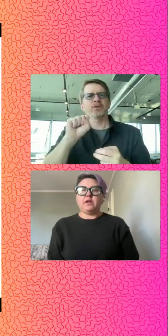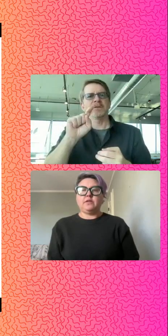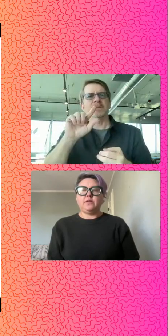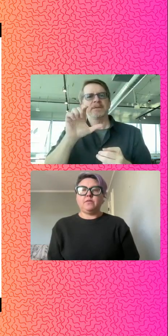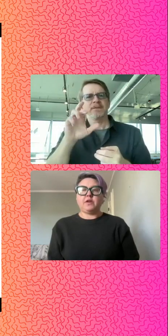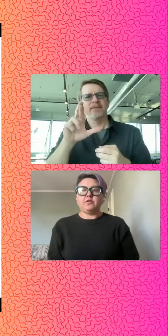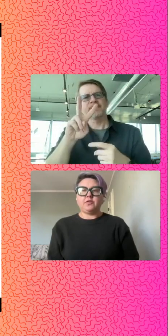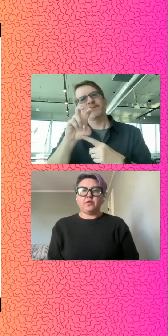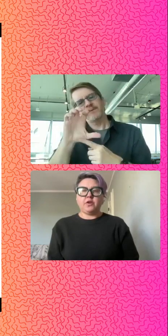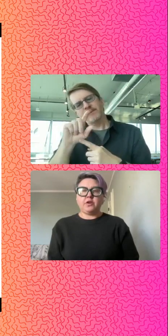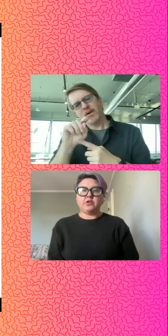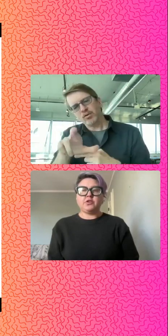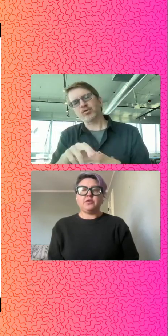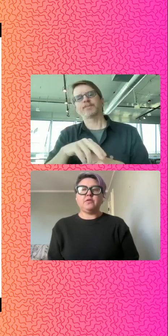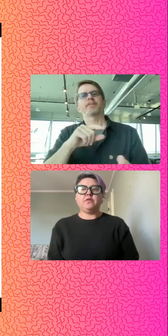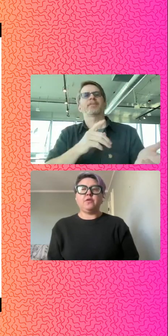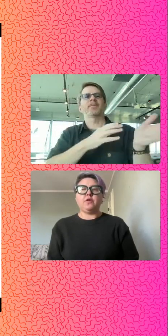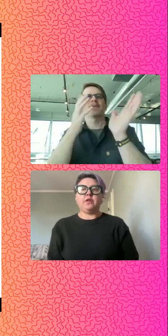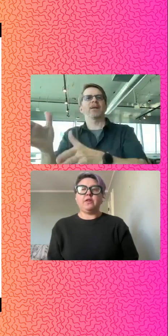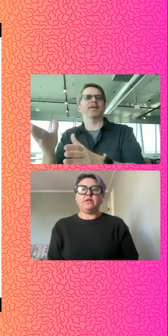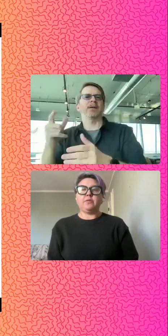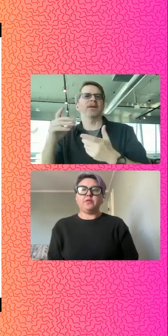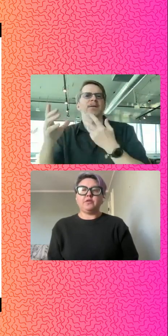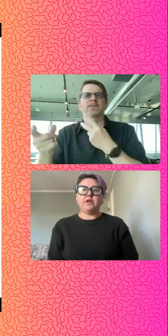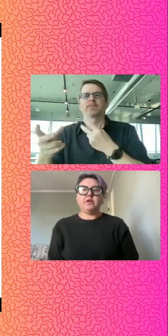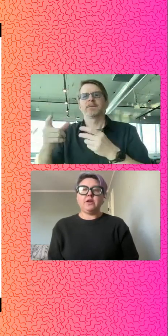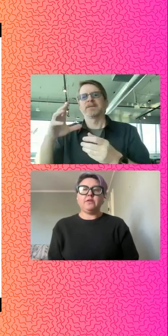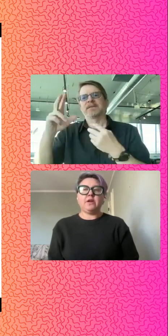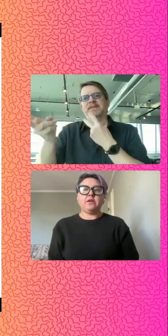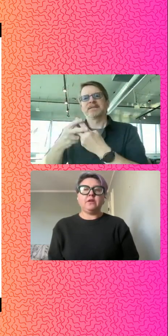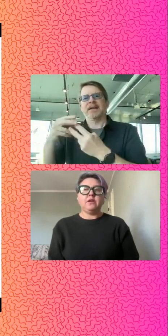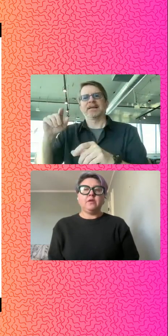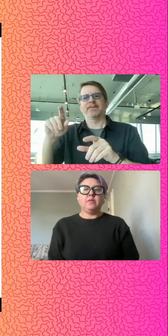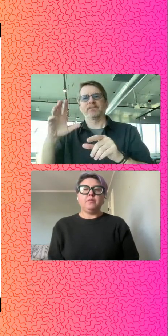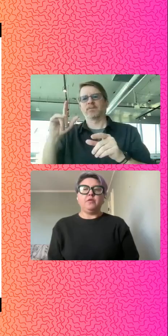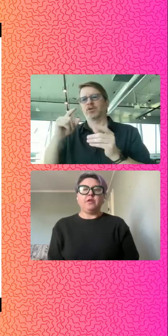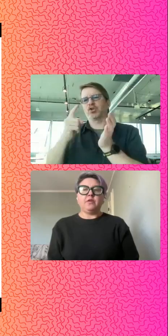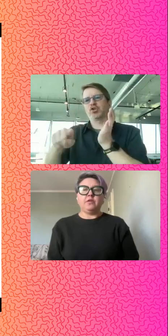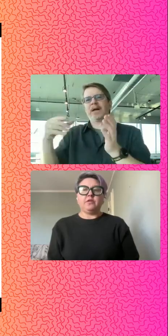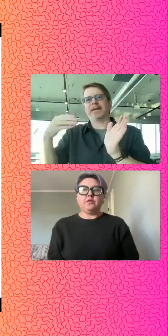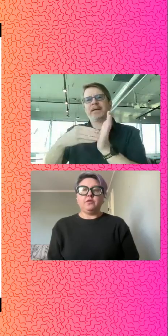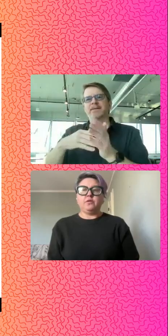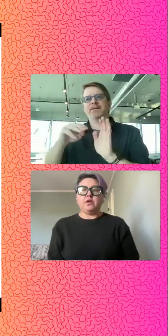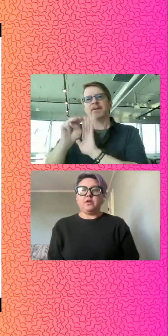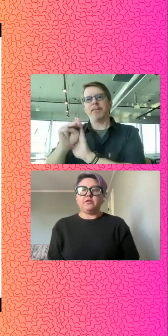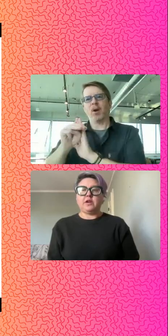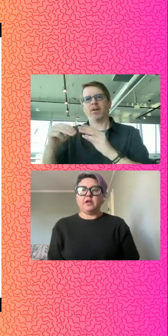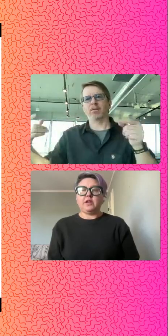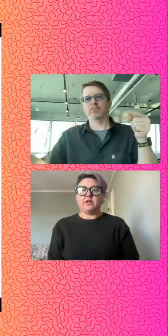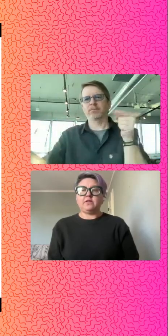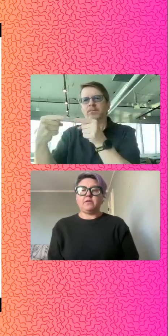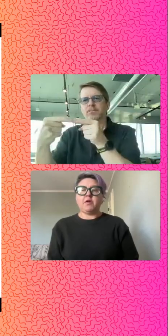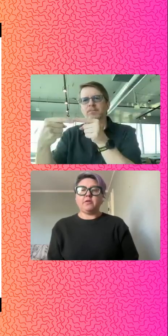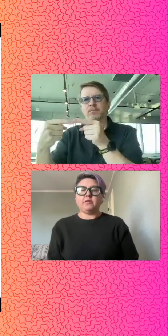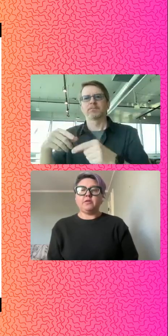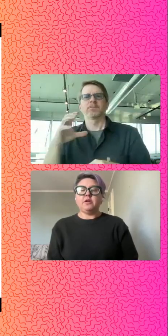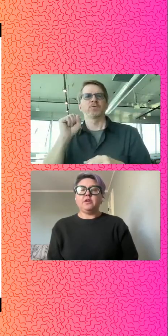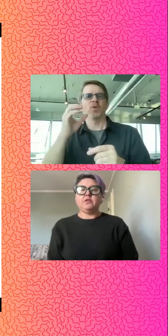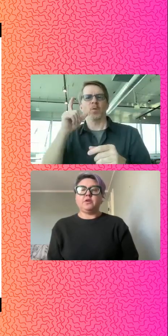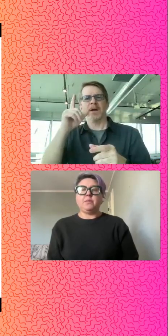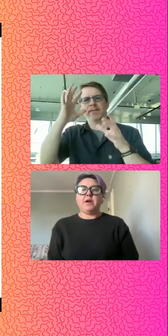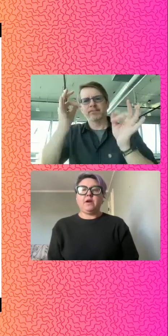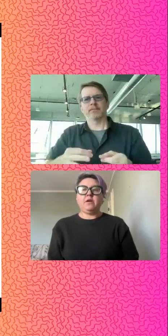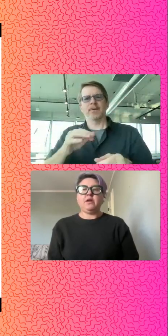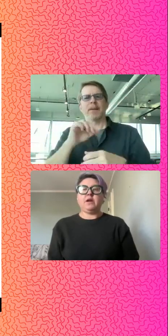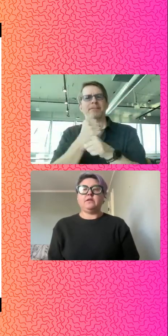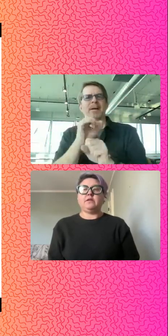also had some vector storage for this portion here, and then moving over to checking against the model